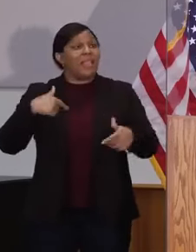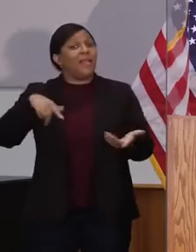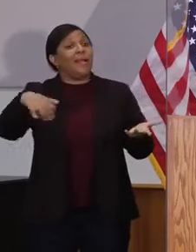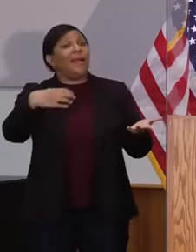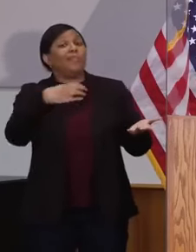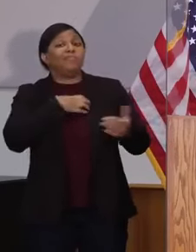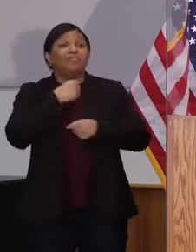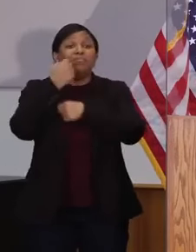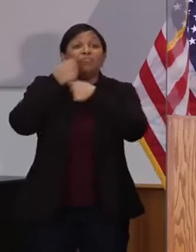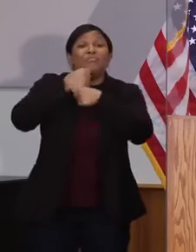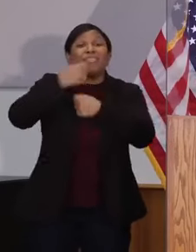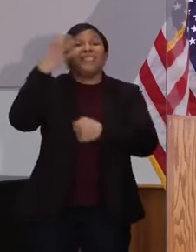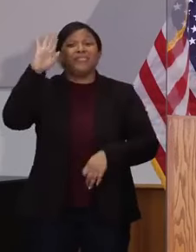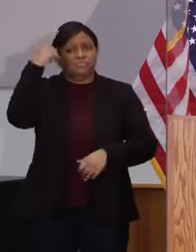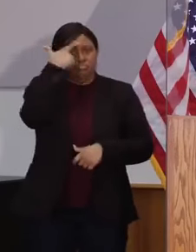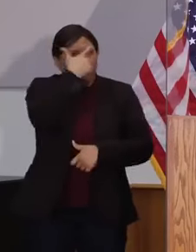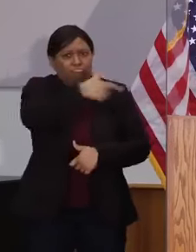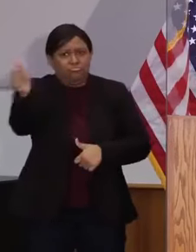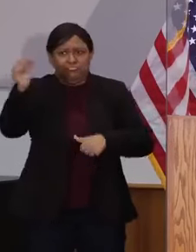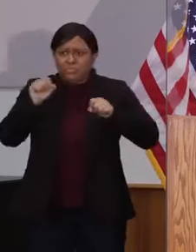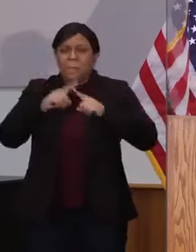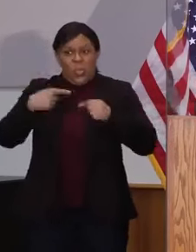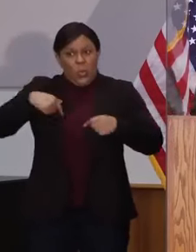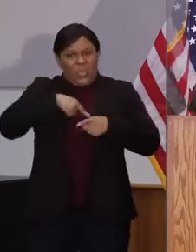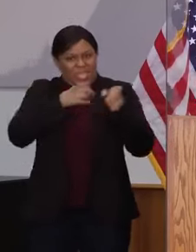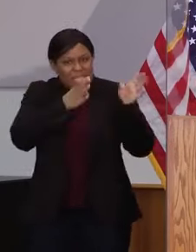to. So with that, Commissioner Harrington.